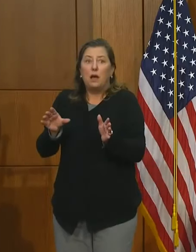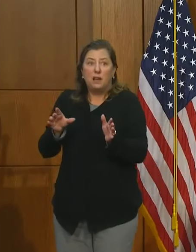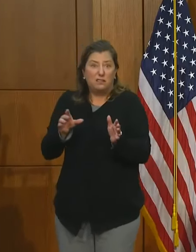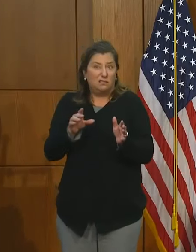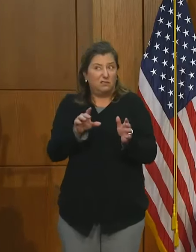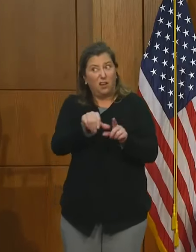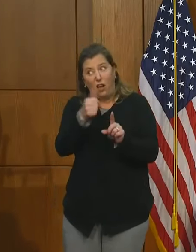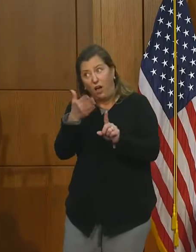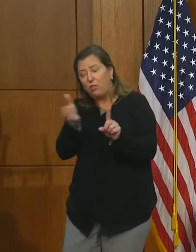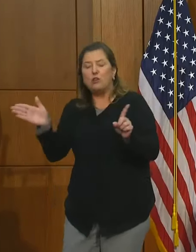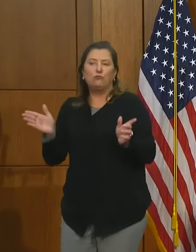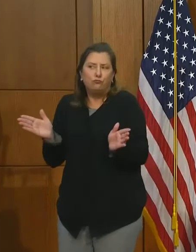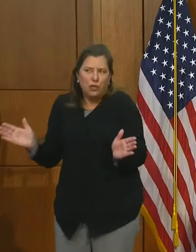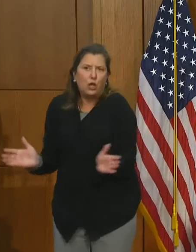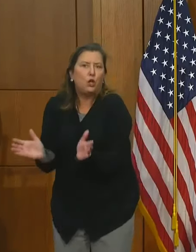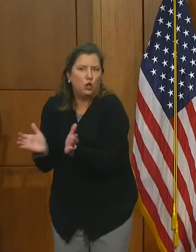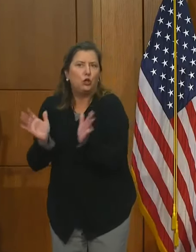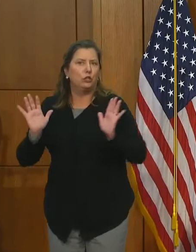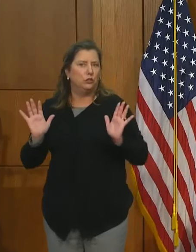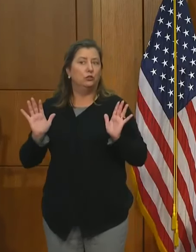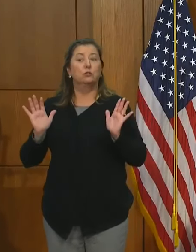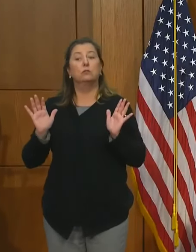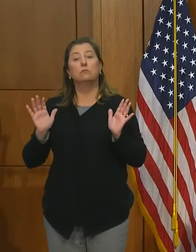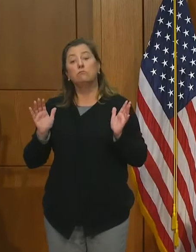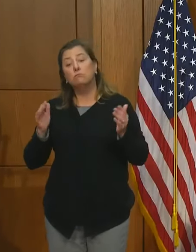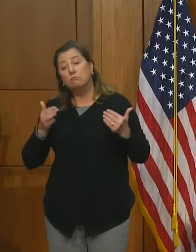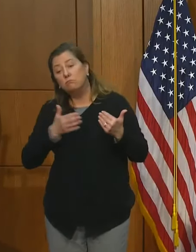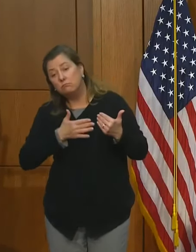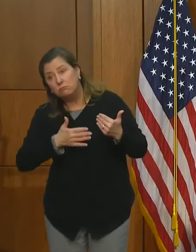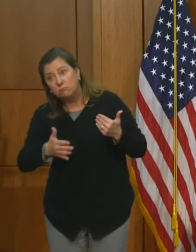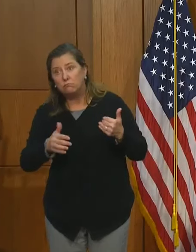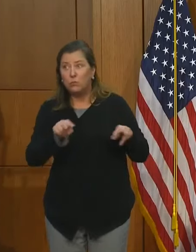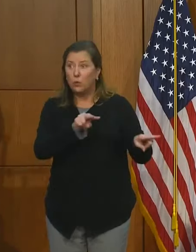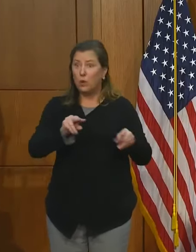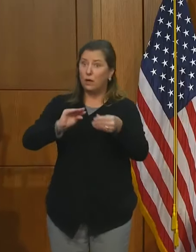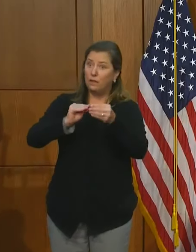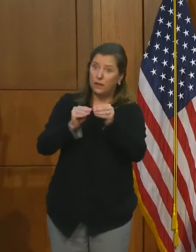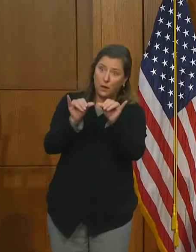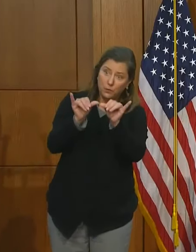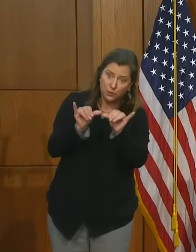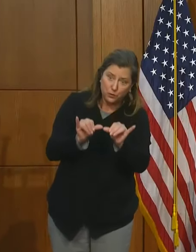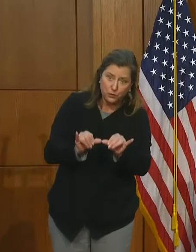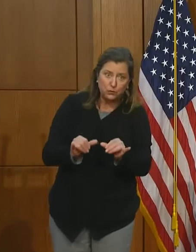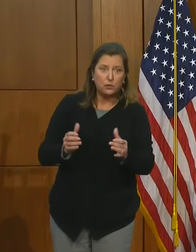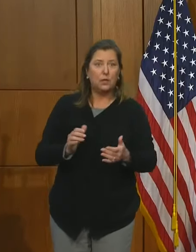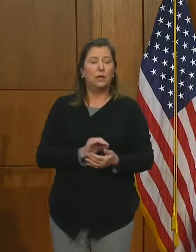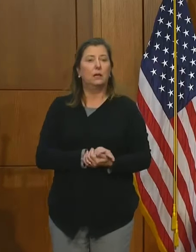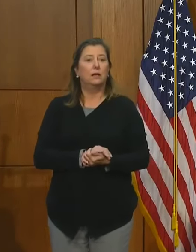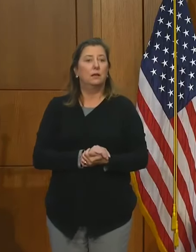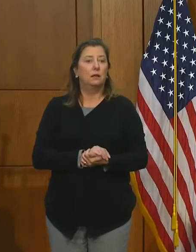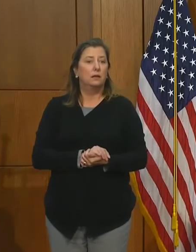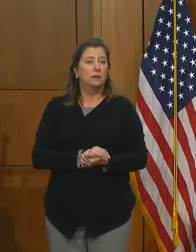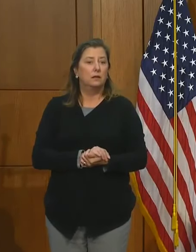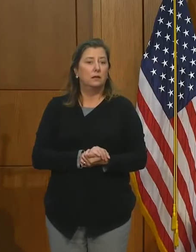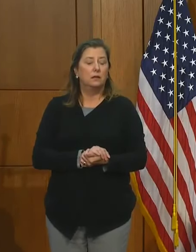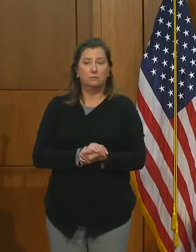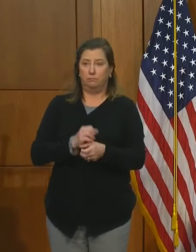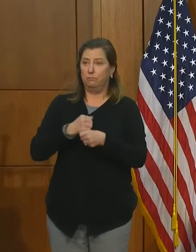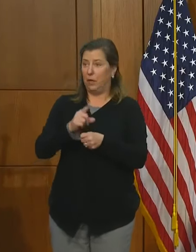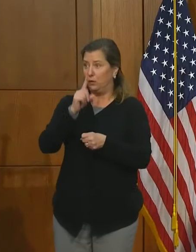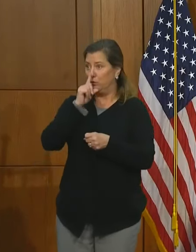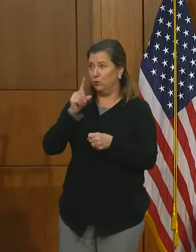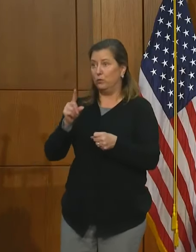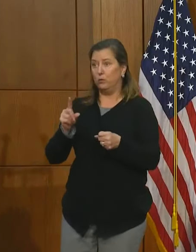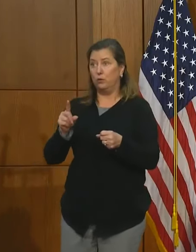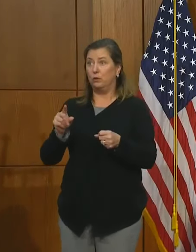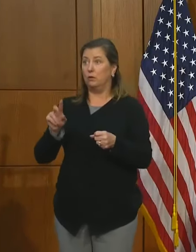otherwise, and we'll again continue as we move forward, as we look at the numbers, as we look at the making sure that